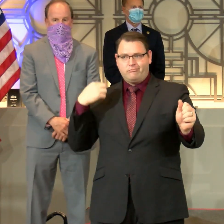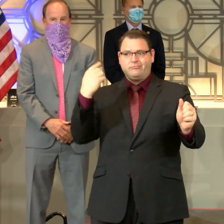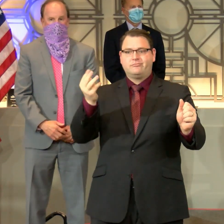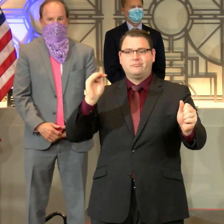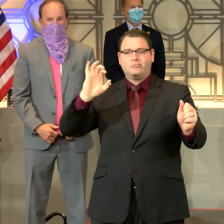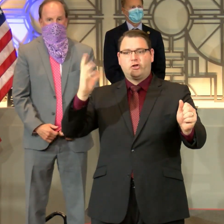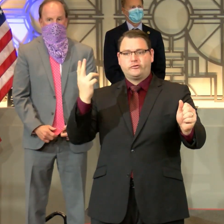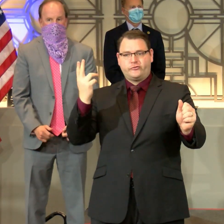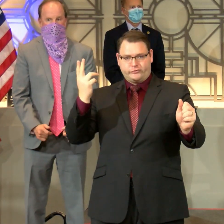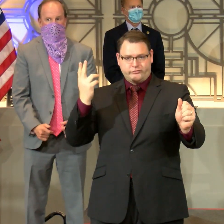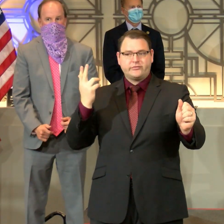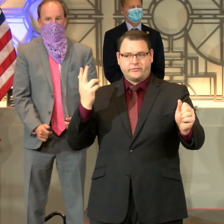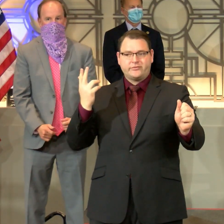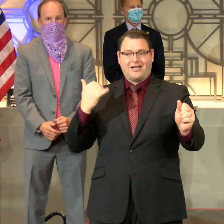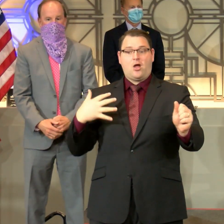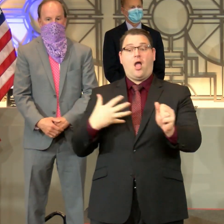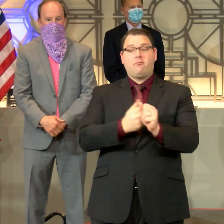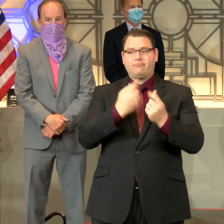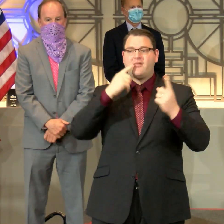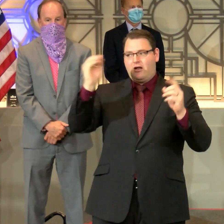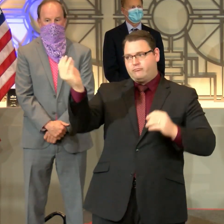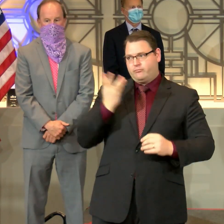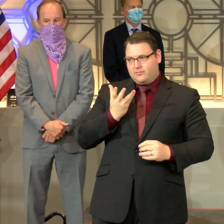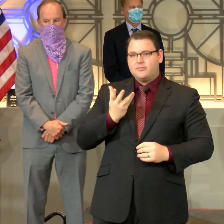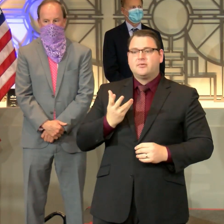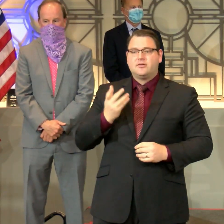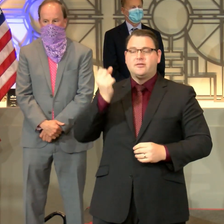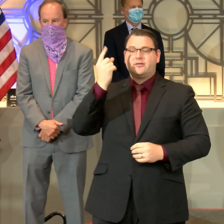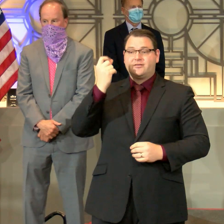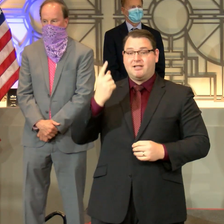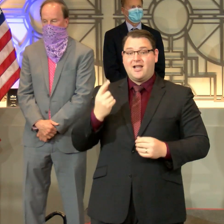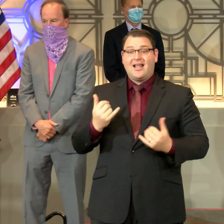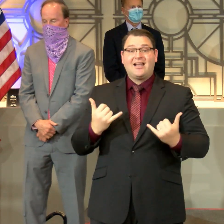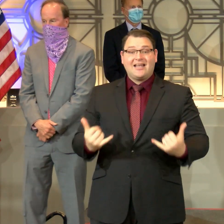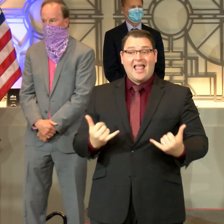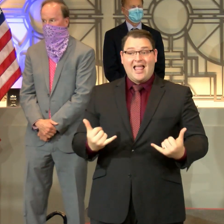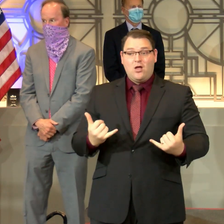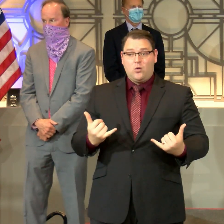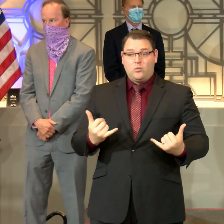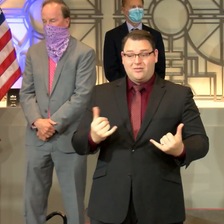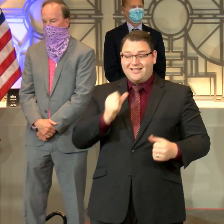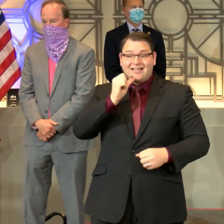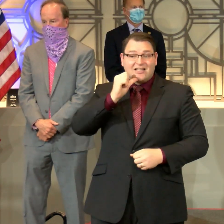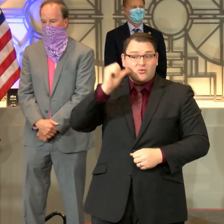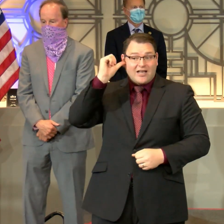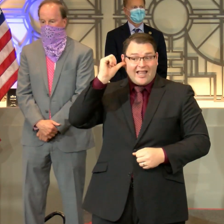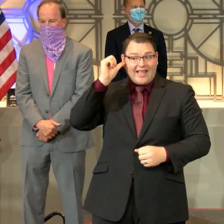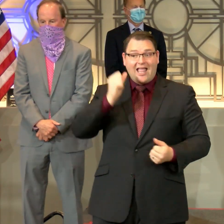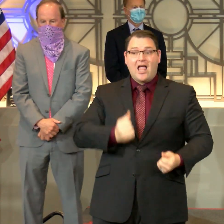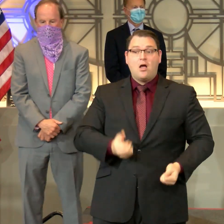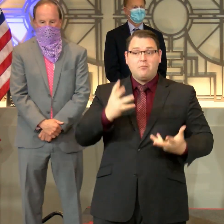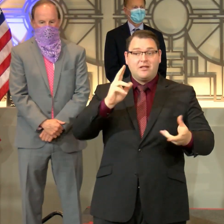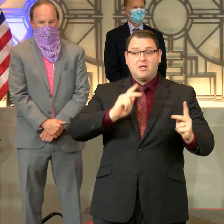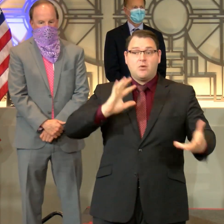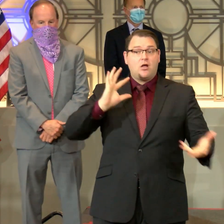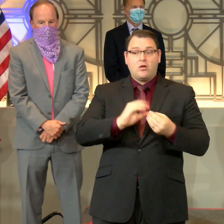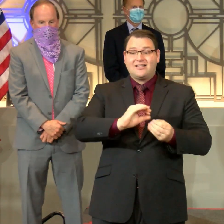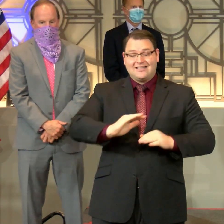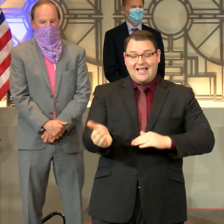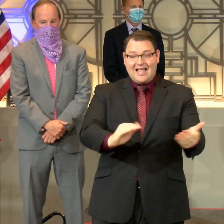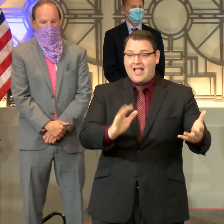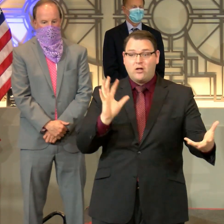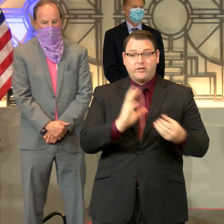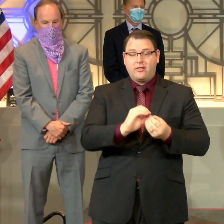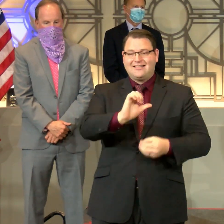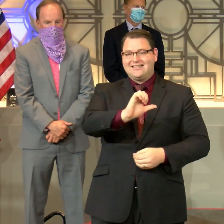has increased by 1. And so yesterday we were at 10. The number, we're